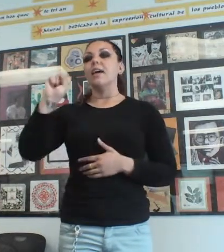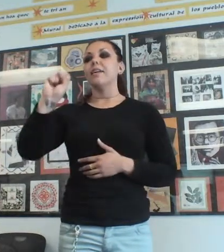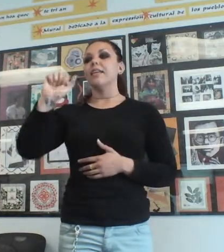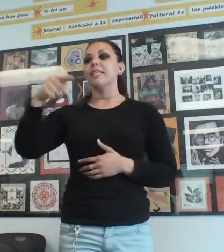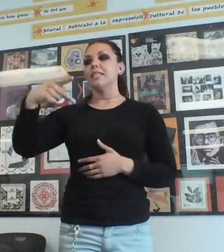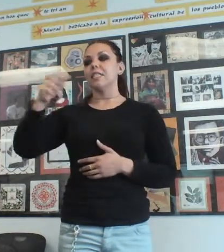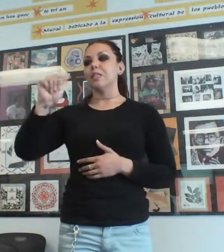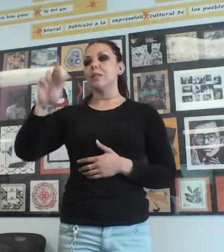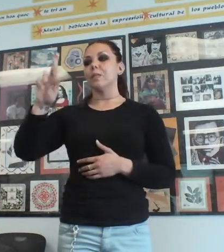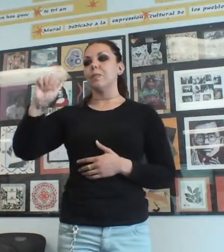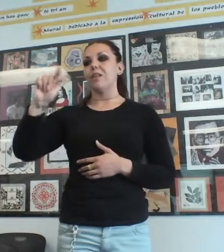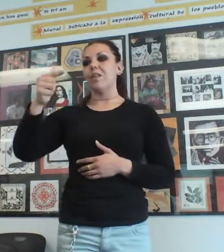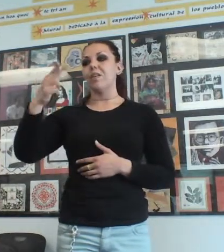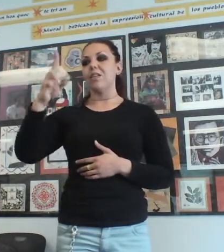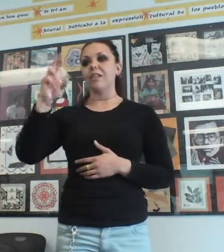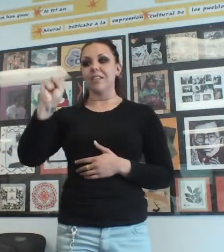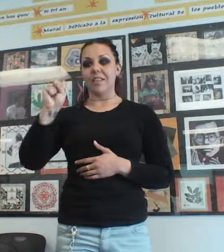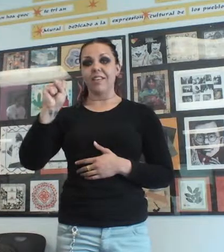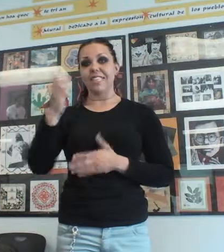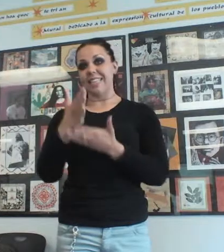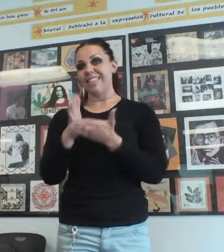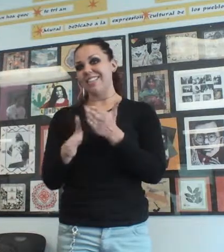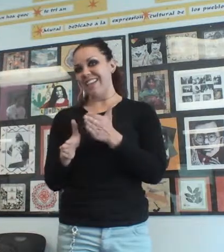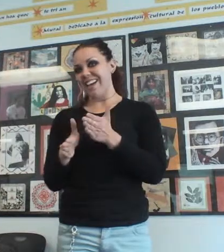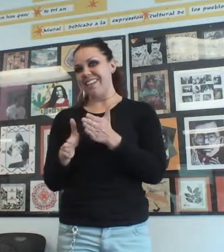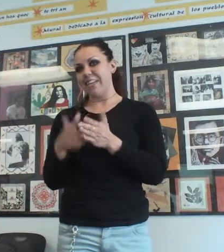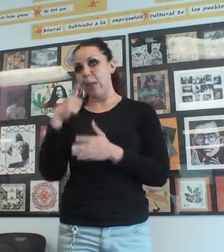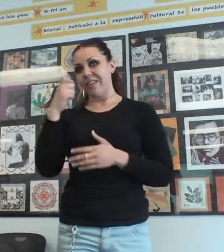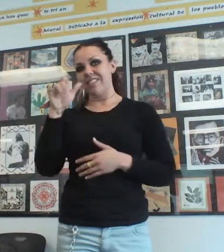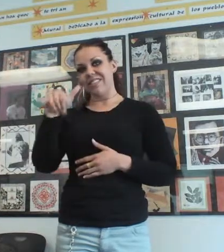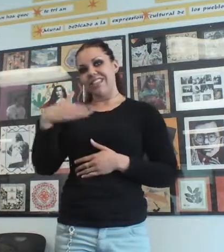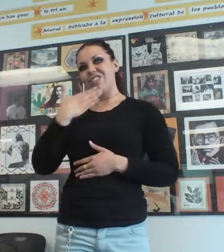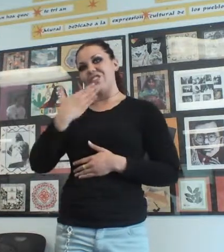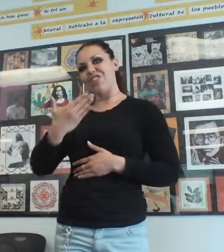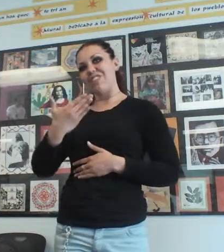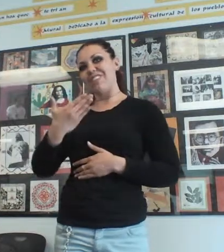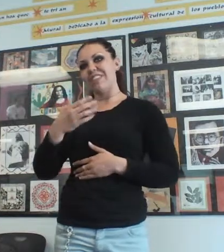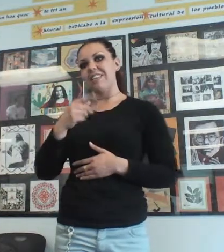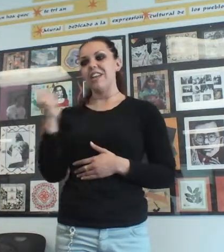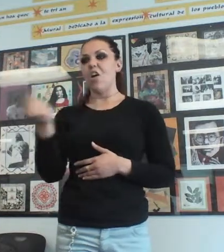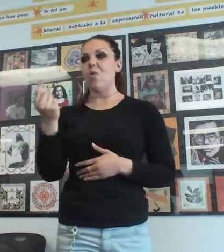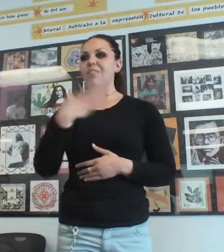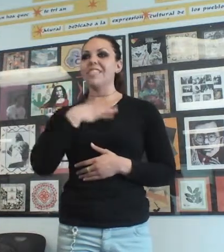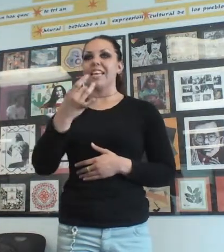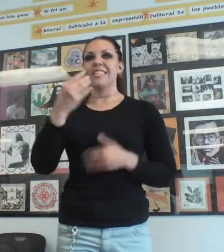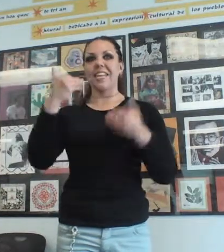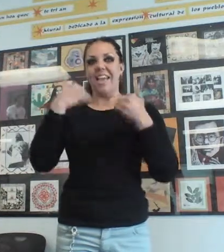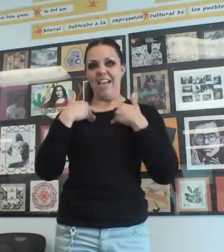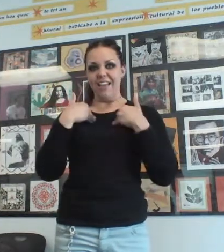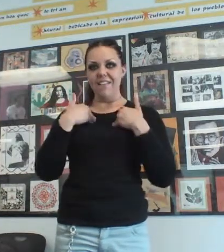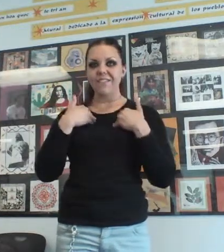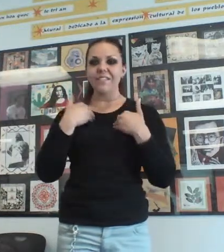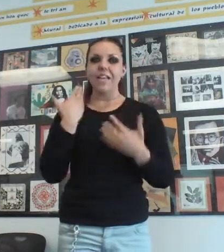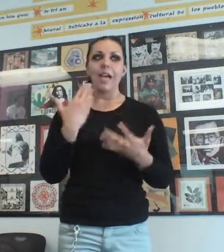good. I like to always have them on hand. And then maybe a salad, I'll get some